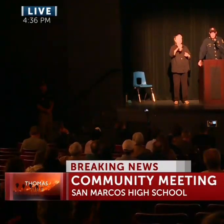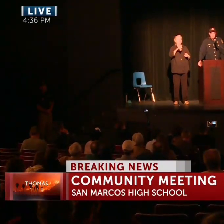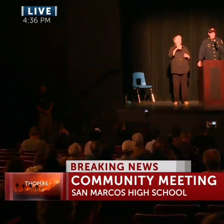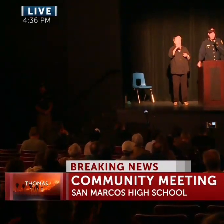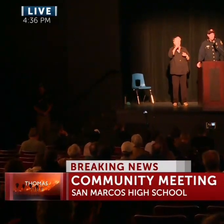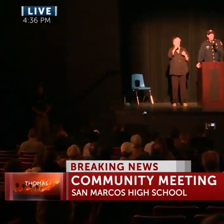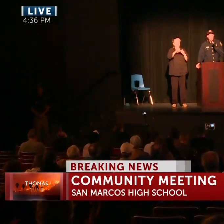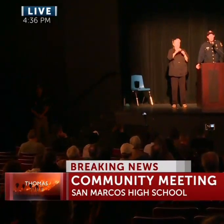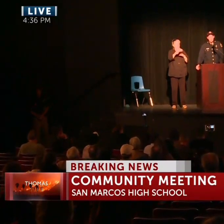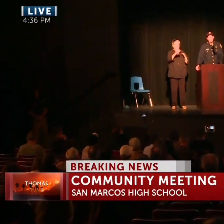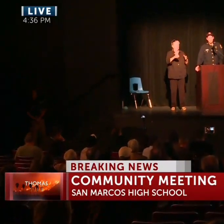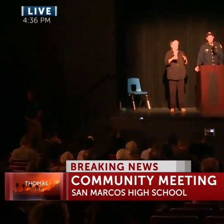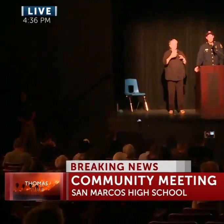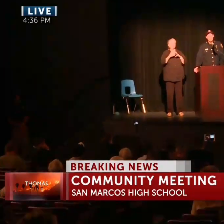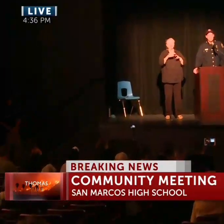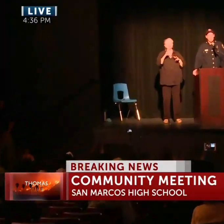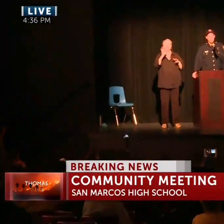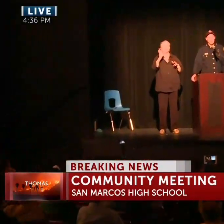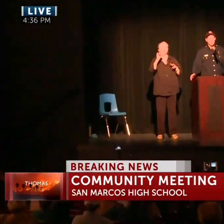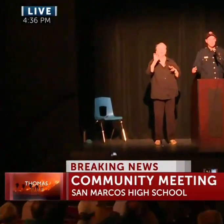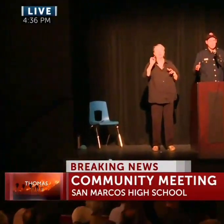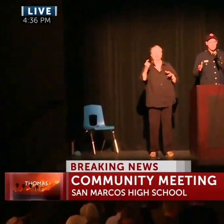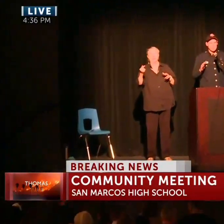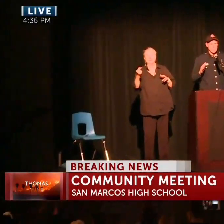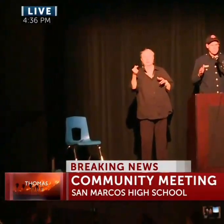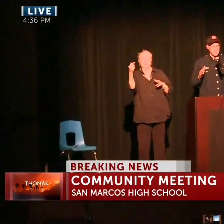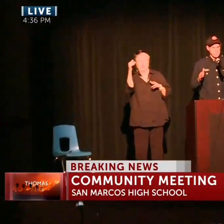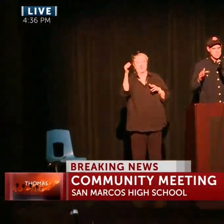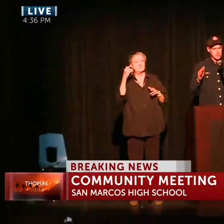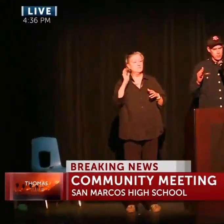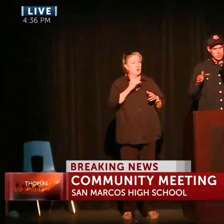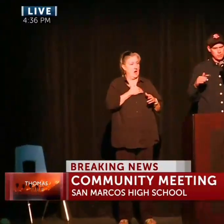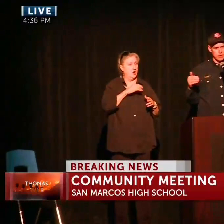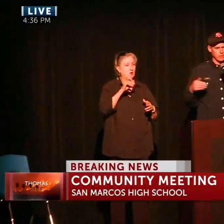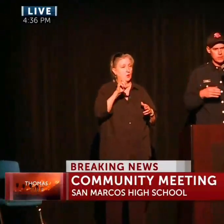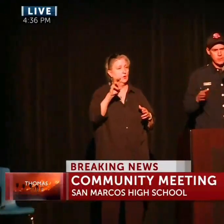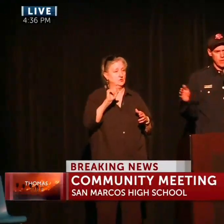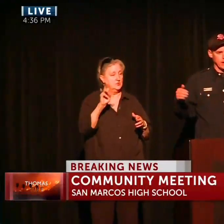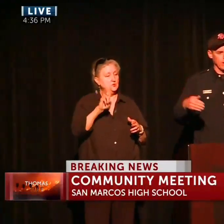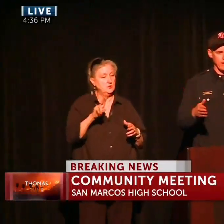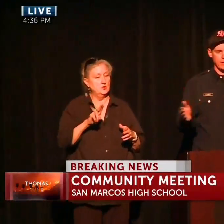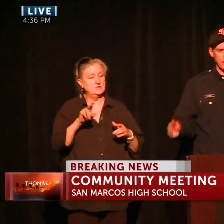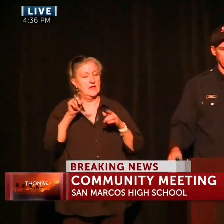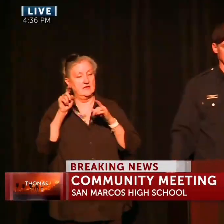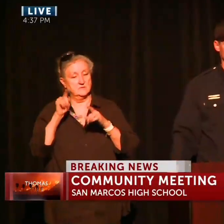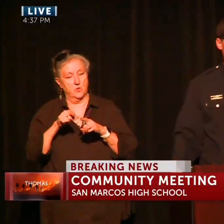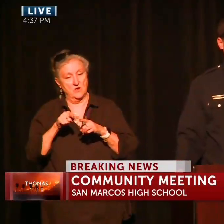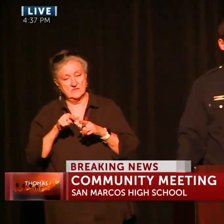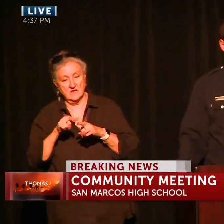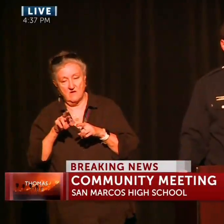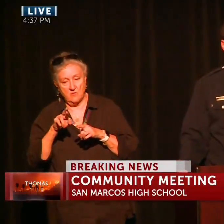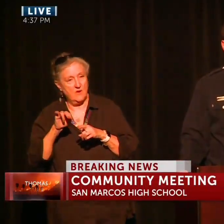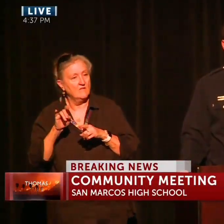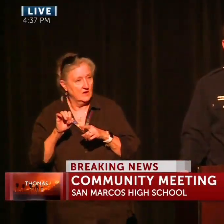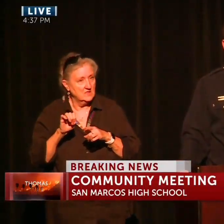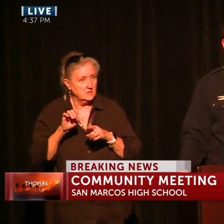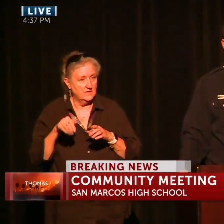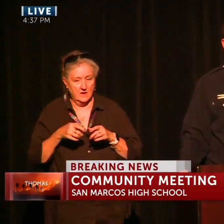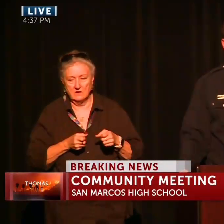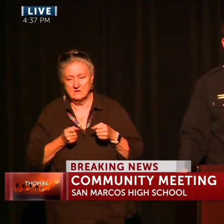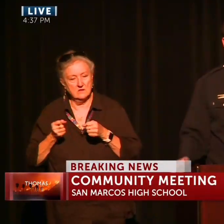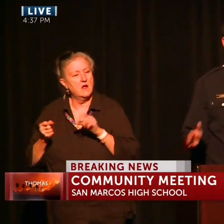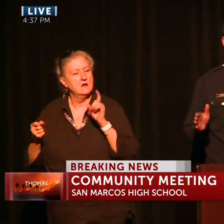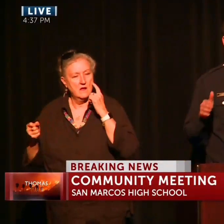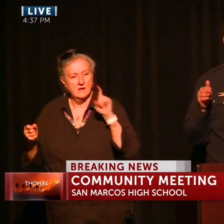So the pink ribbon we call flagging, and it's just for our crews to use as points of reference when they are navigating through the